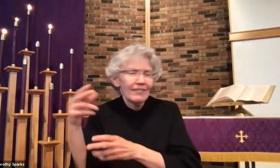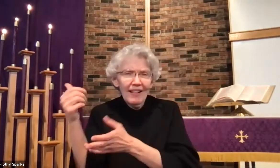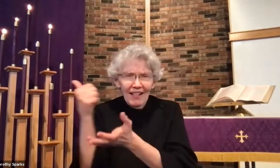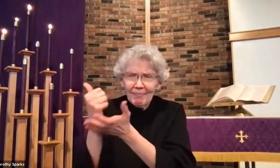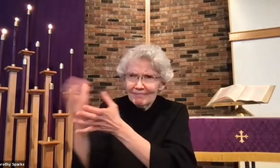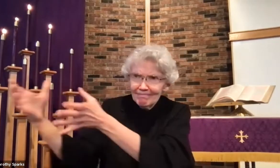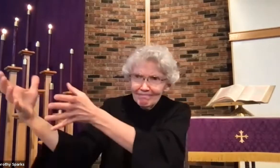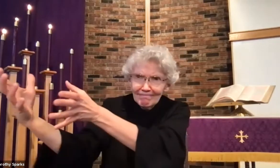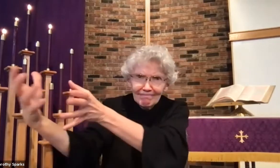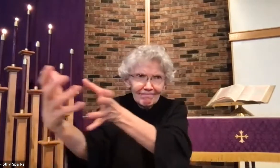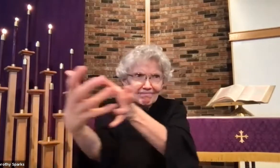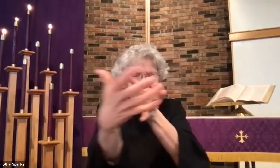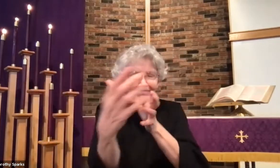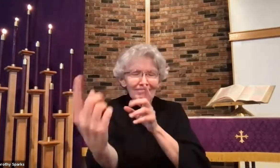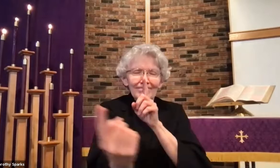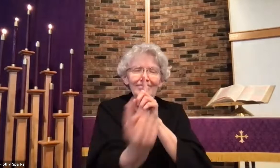"Bring that man to me."